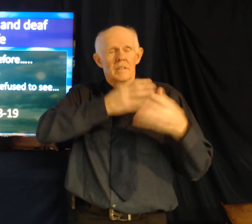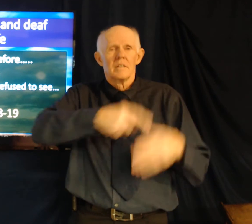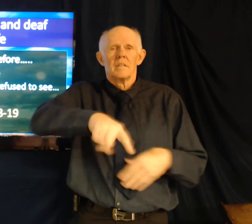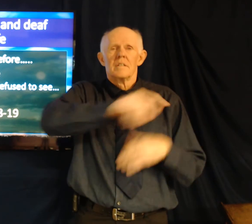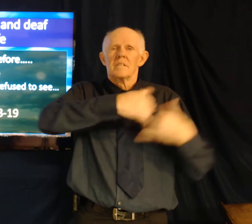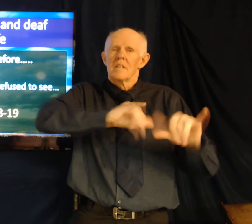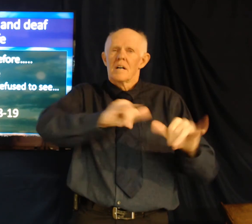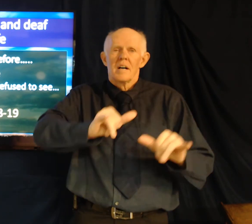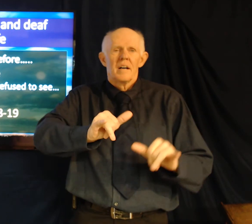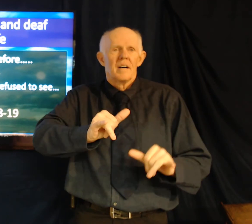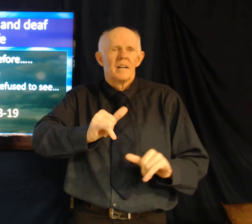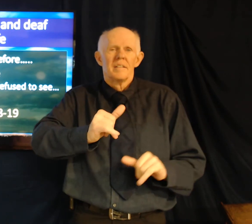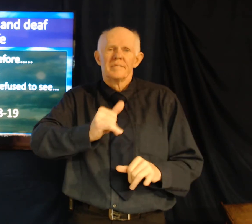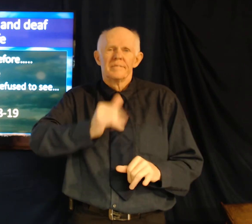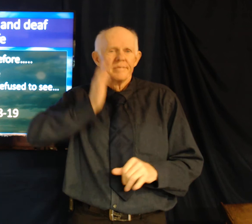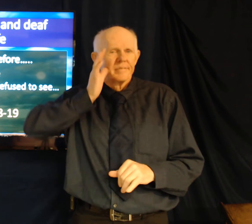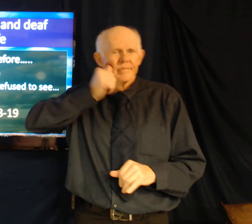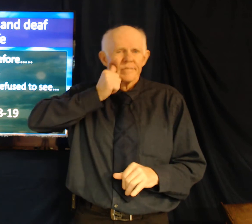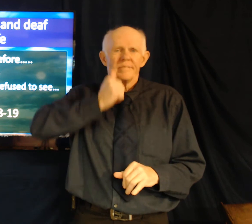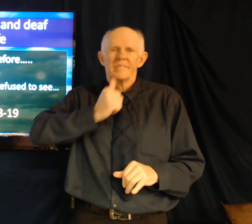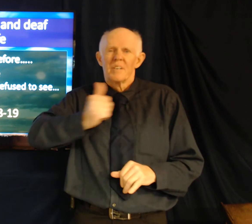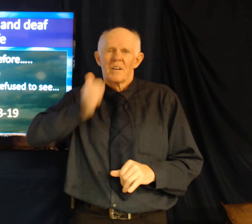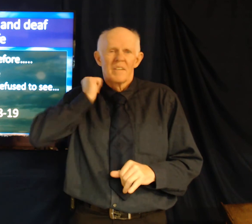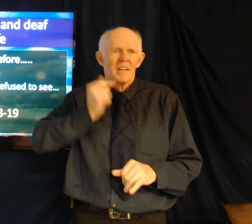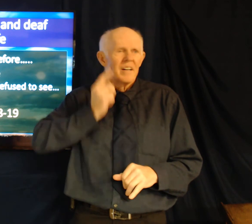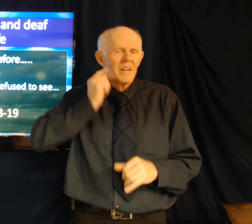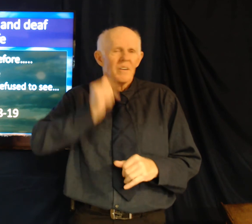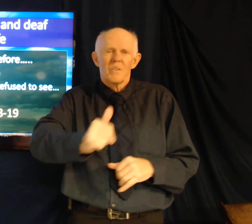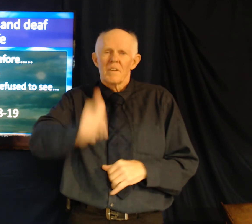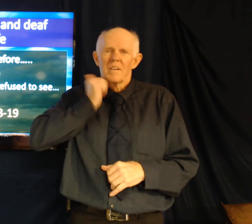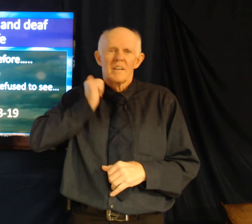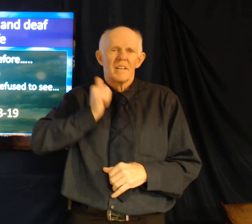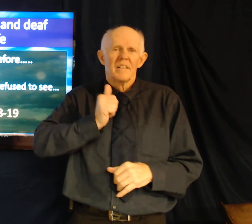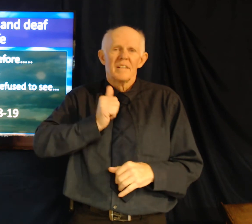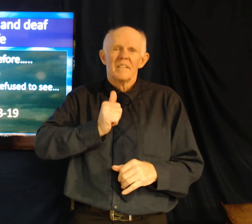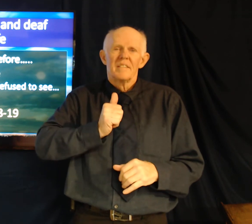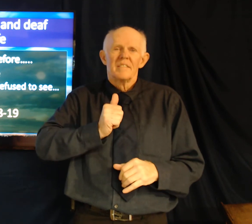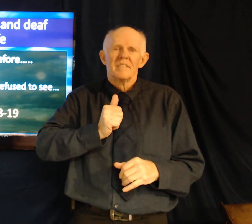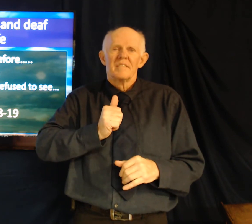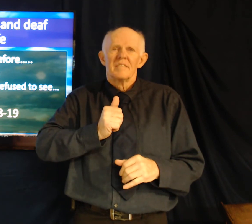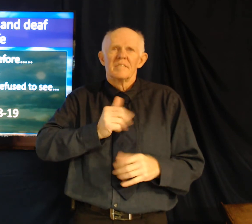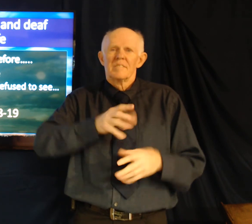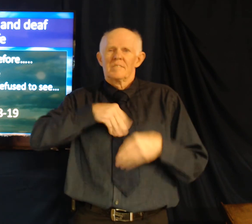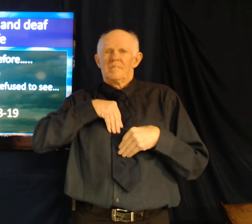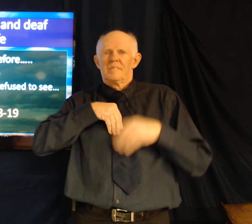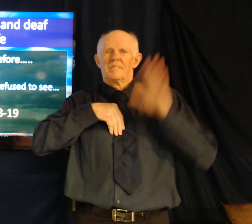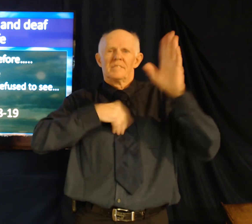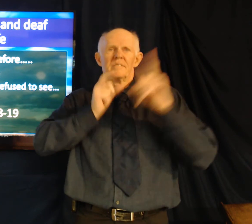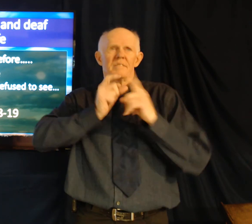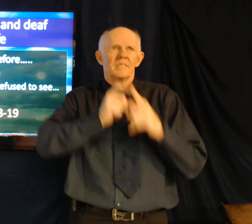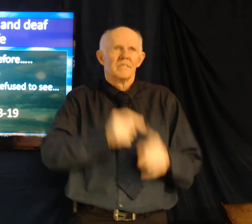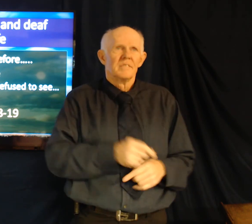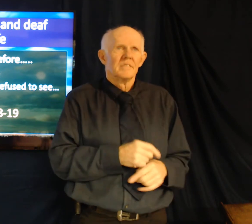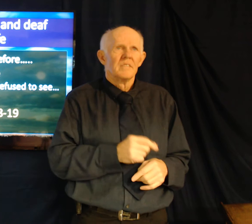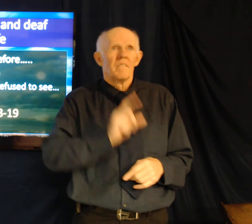Many times told the people that they were stubborn. And they refused to listen. And accept his word.